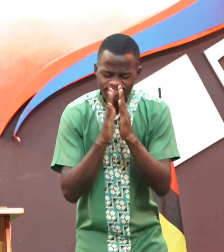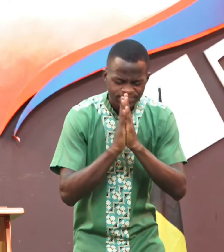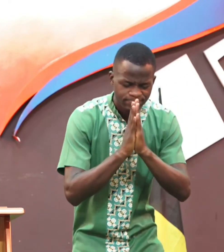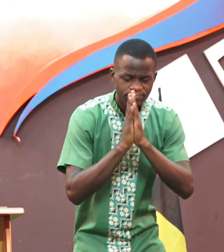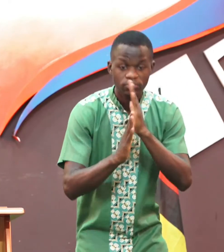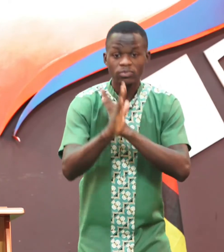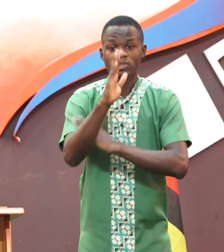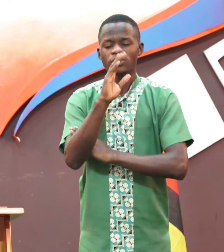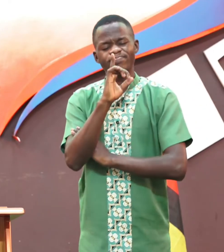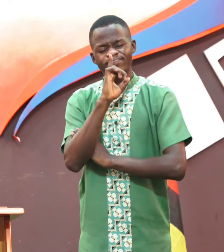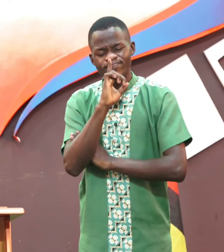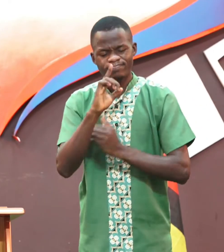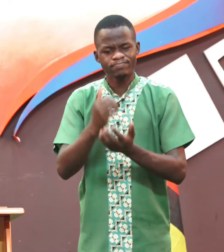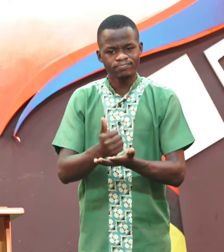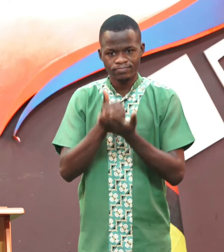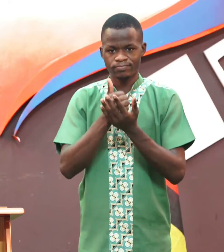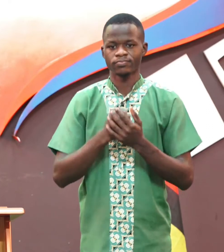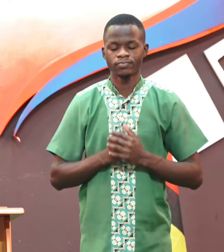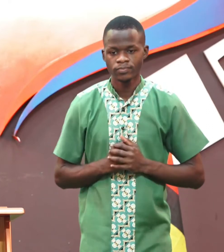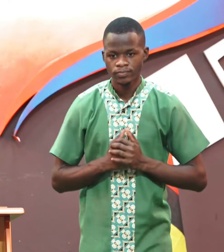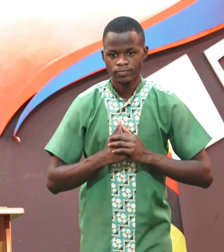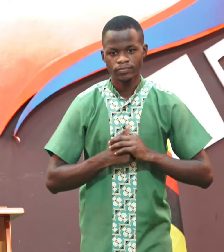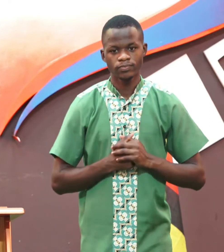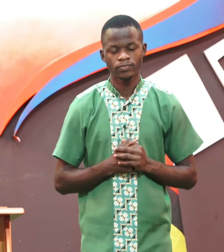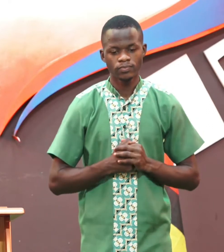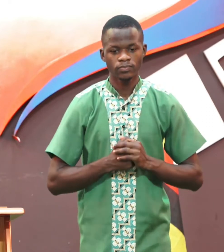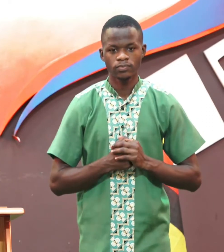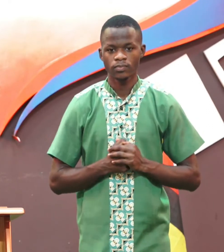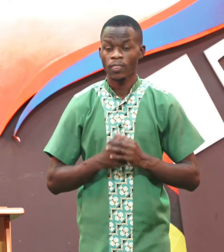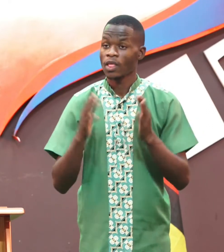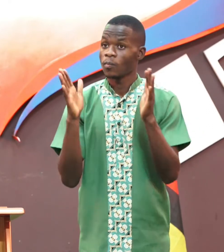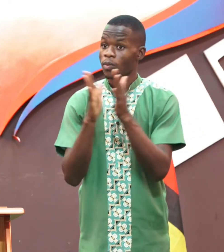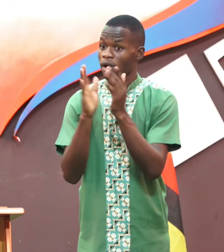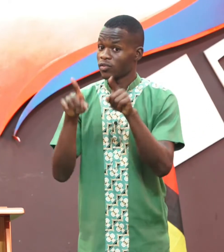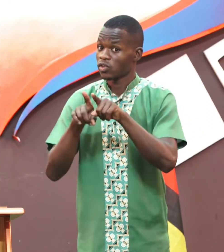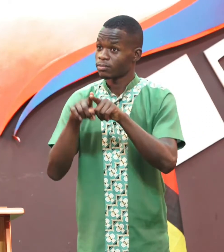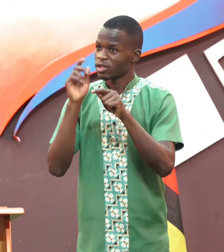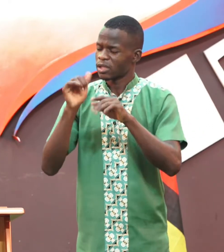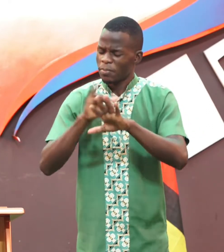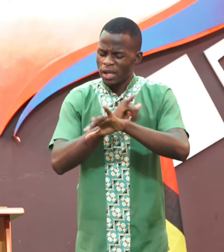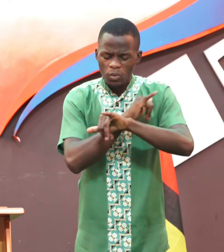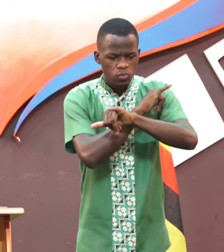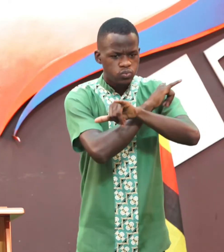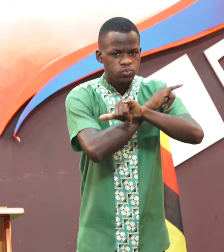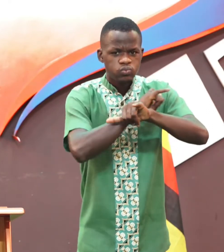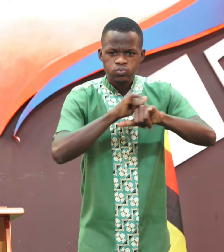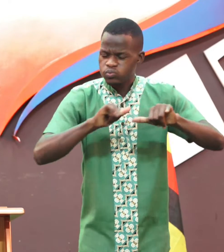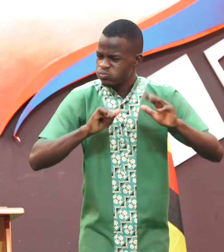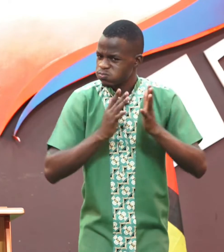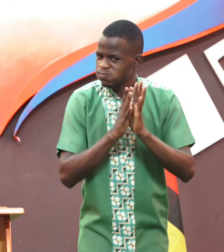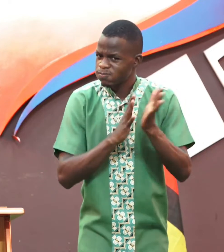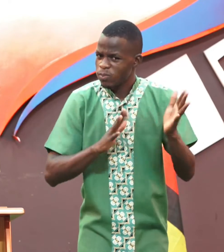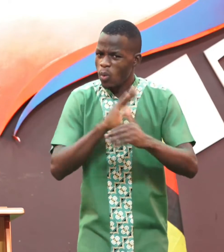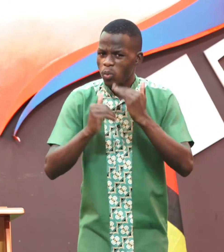ekyo nkisirikire. Pray to God that help me be silent over that. Na tuko kubera nga akulongoseza nga mutima gwo muvuddemu